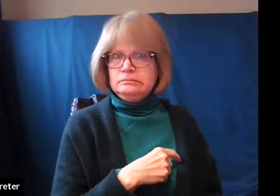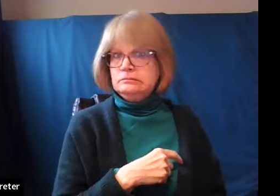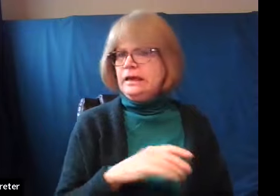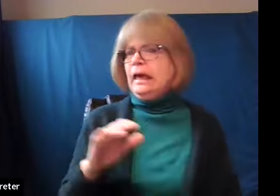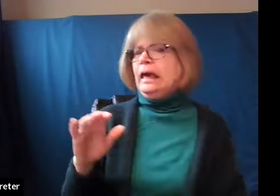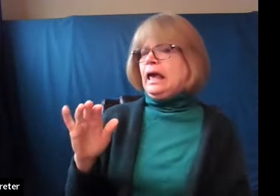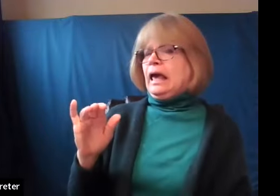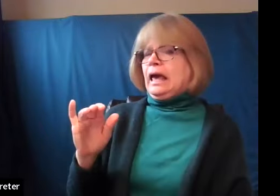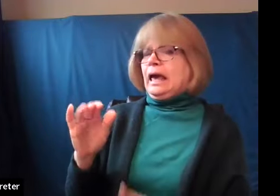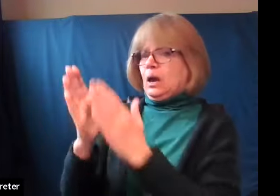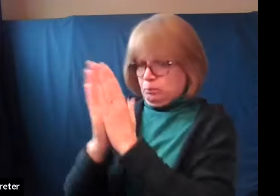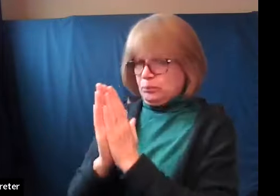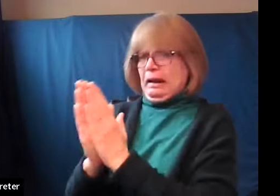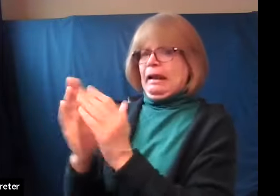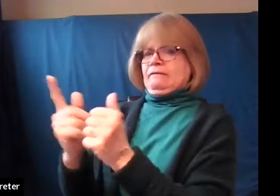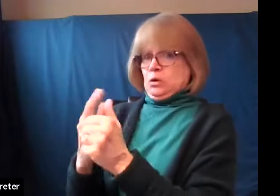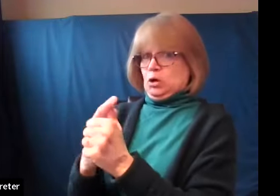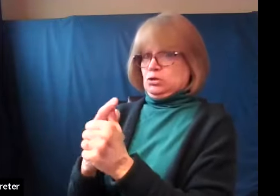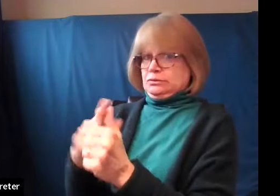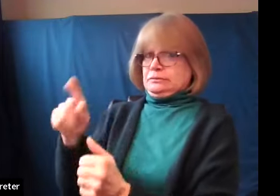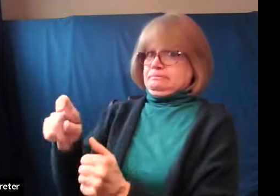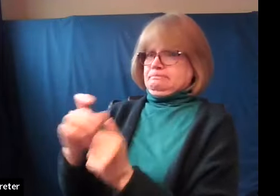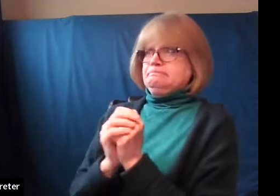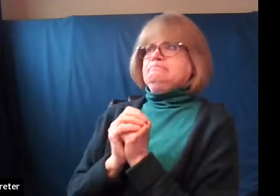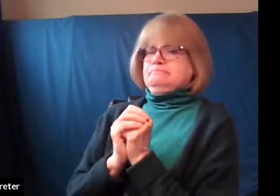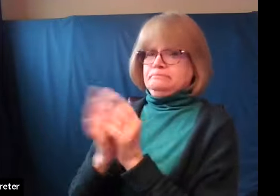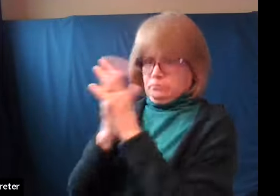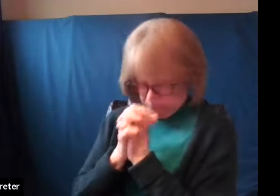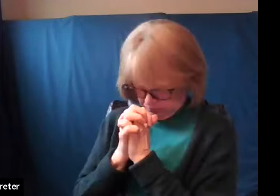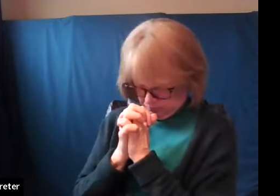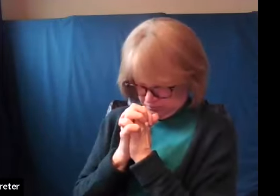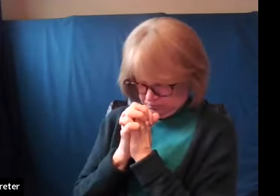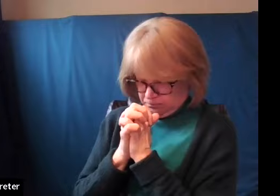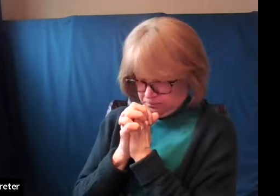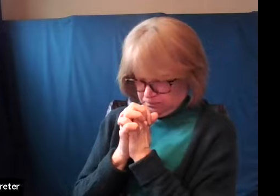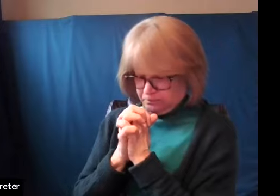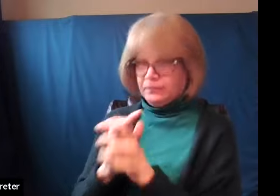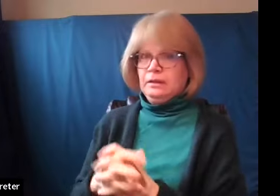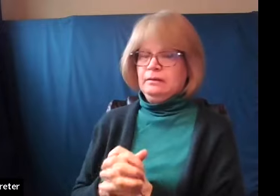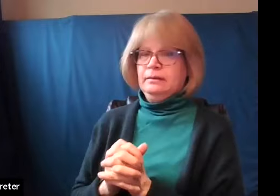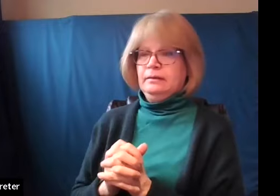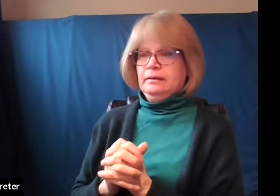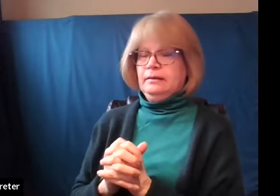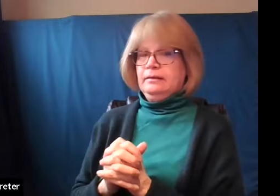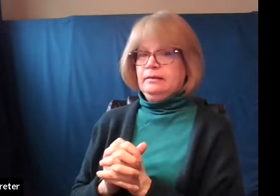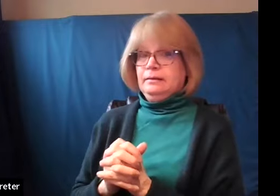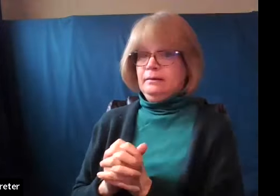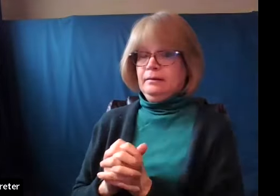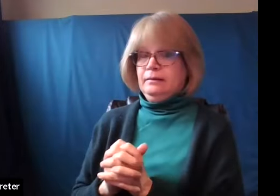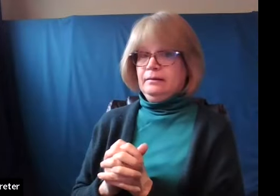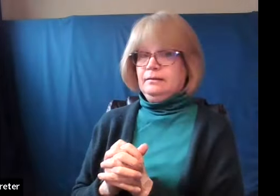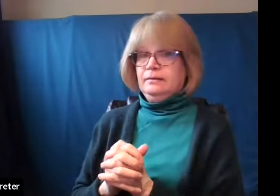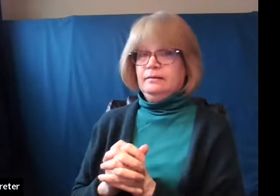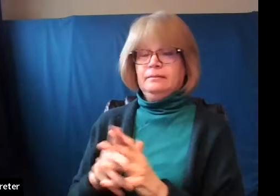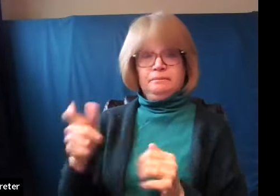Let's pray first," proffered the Reverend Cutler, earnestly folding his hands in front of the humble provisions. His